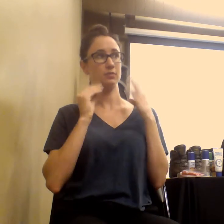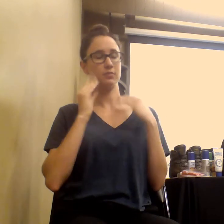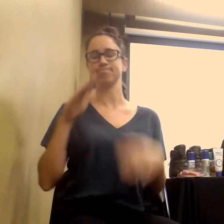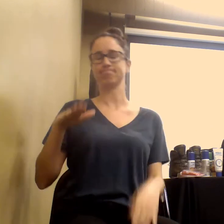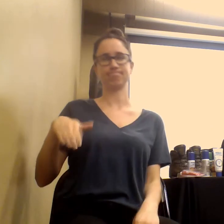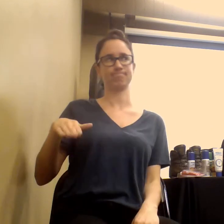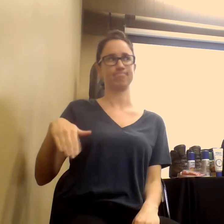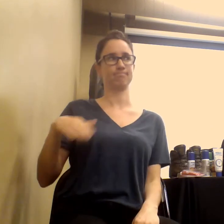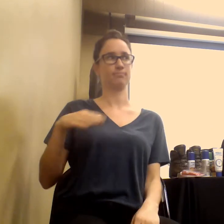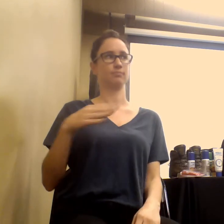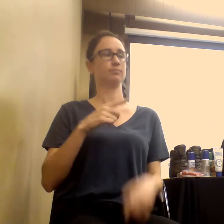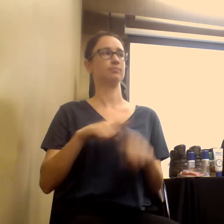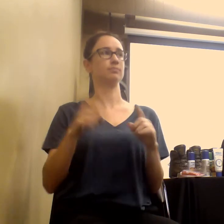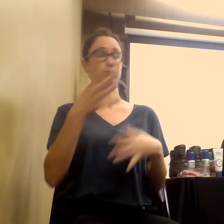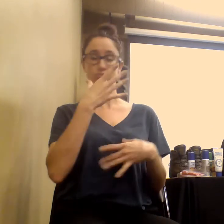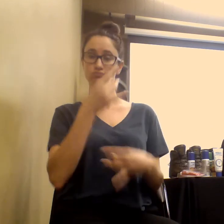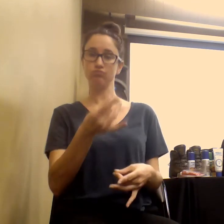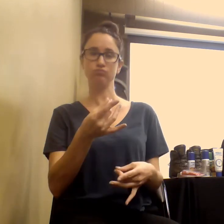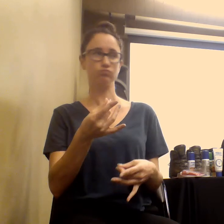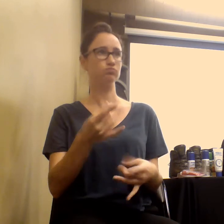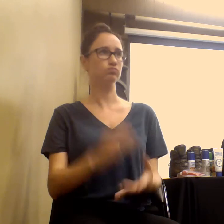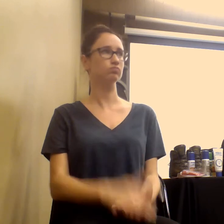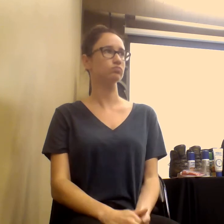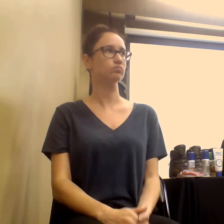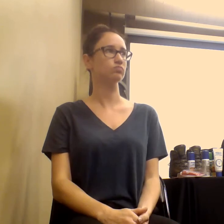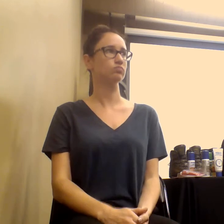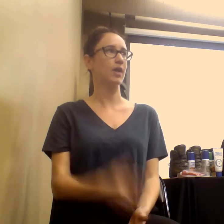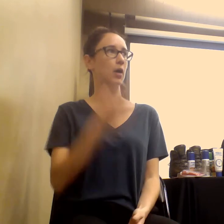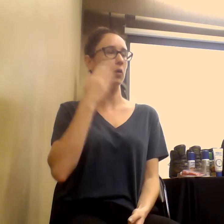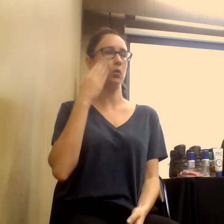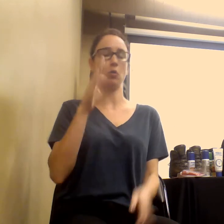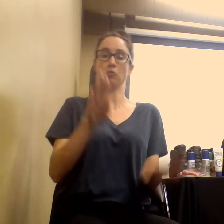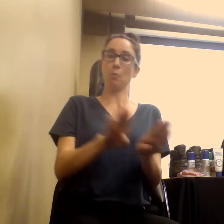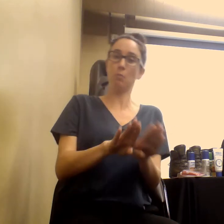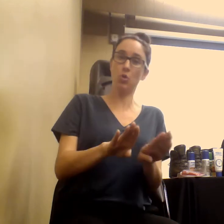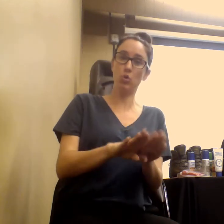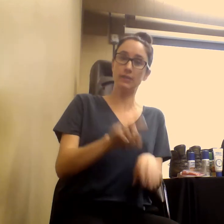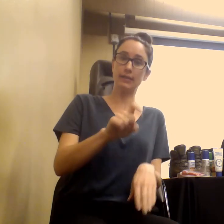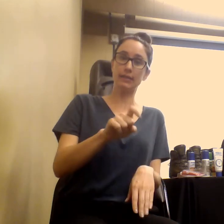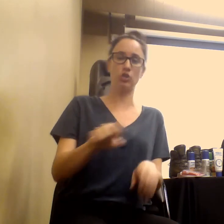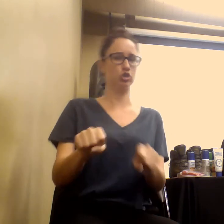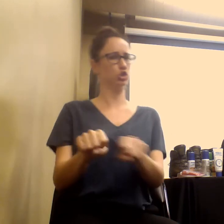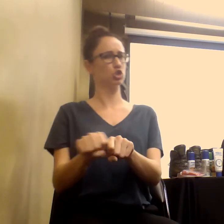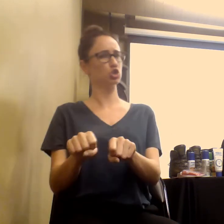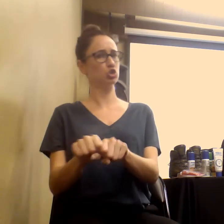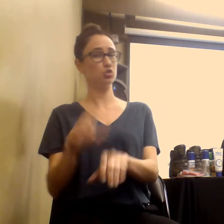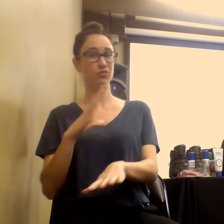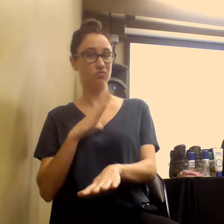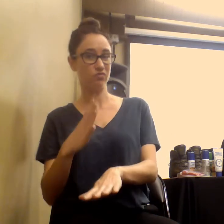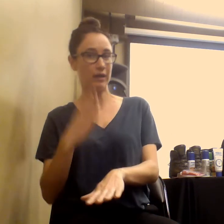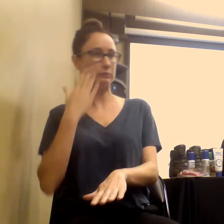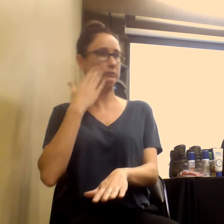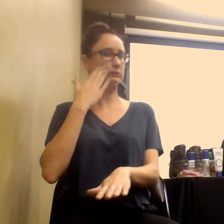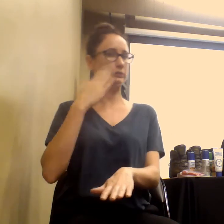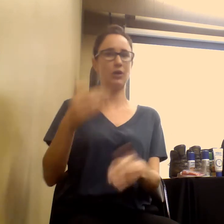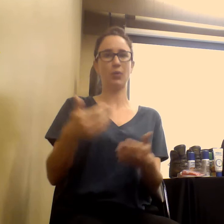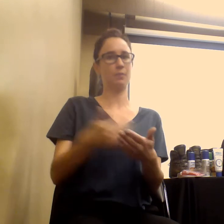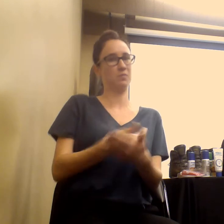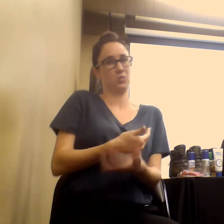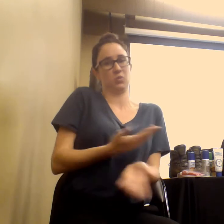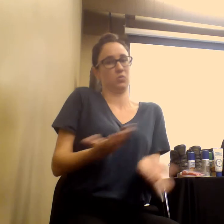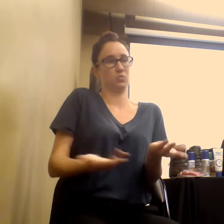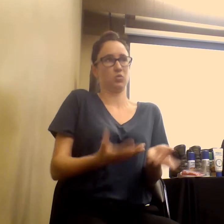trip. I don't know if I need boots or just like hiking shoes or what. I'm totally new at it, so I'm Okay. trying to learn